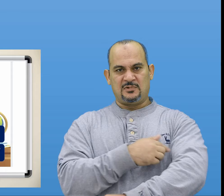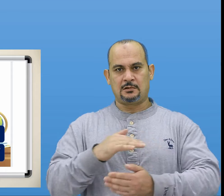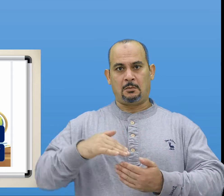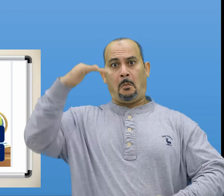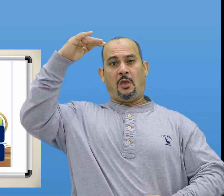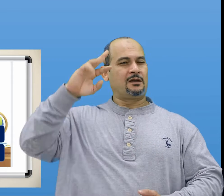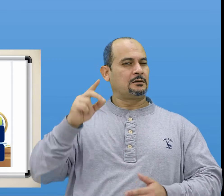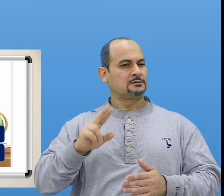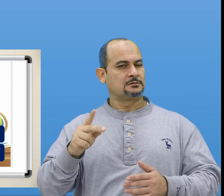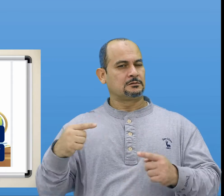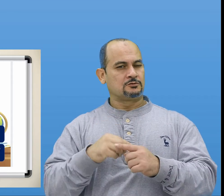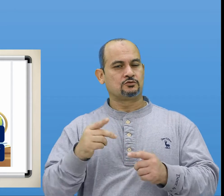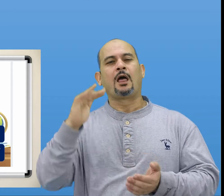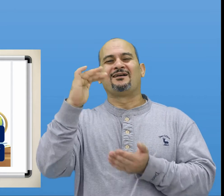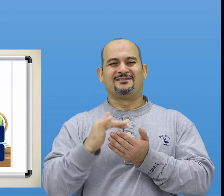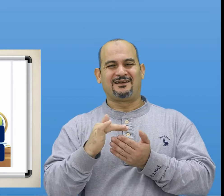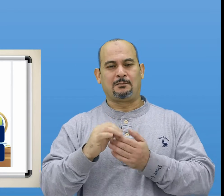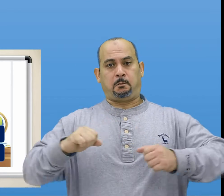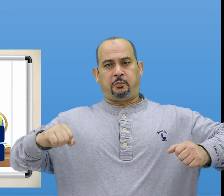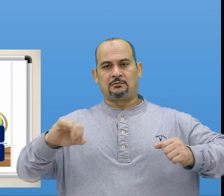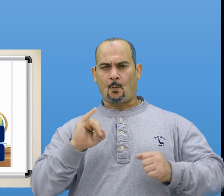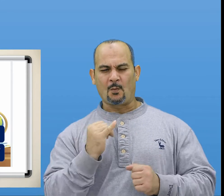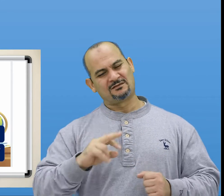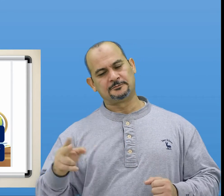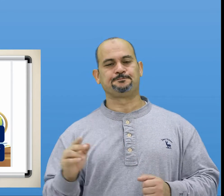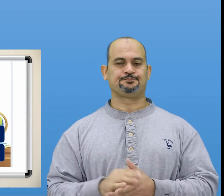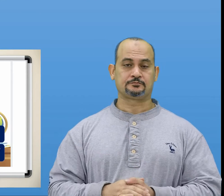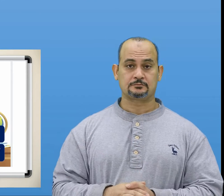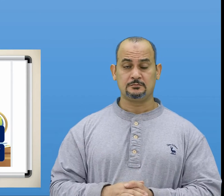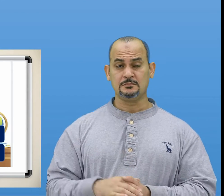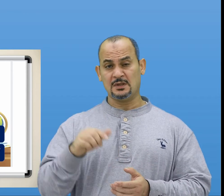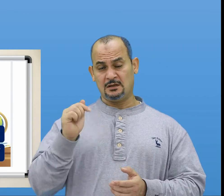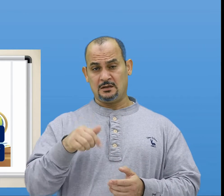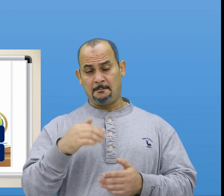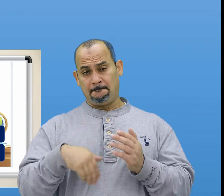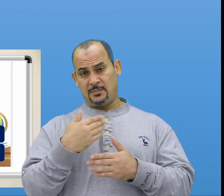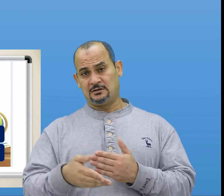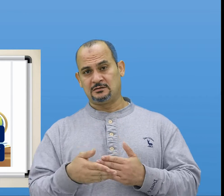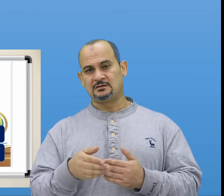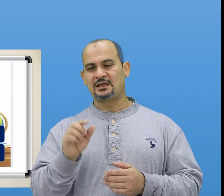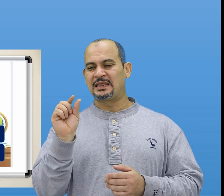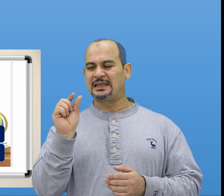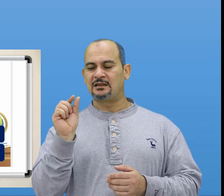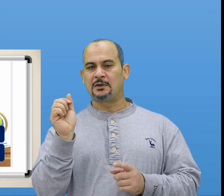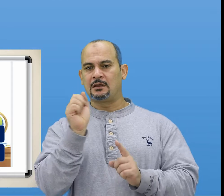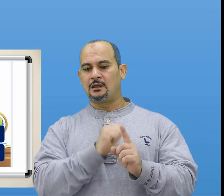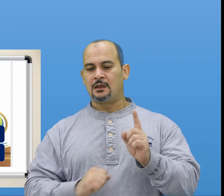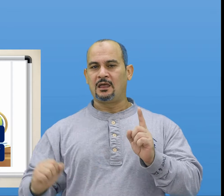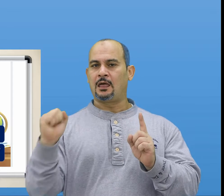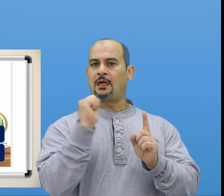is a closeness. It's an adjective. It means united or bound together by strong relationships and common interests.